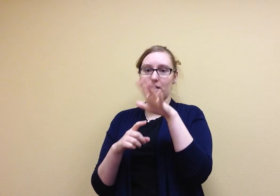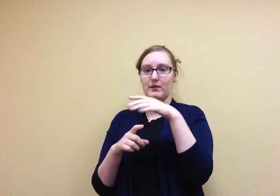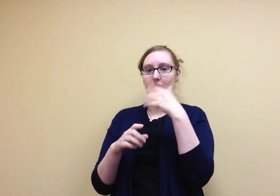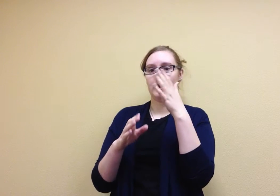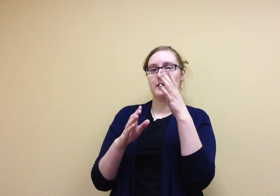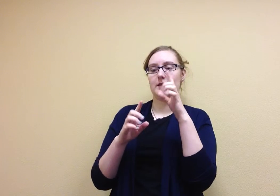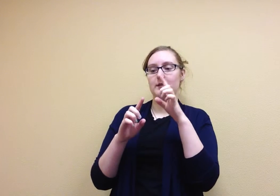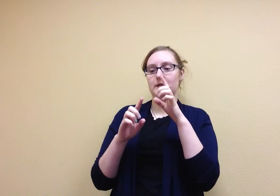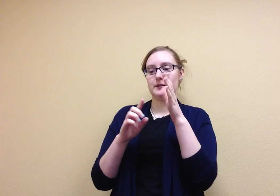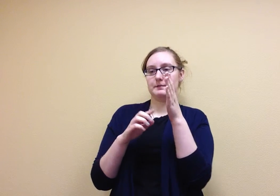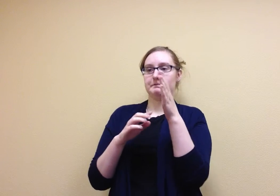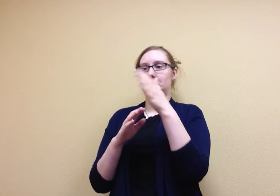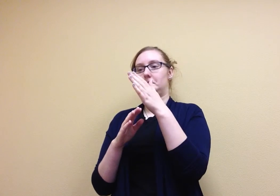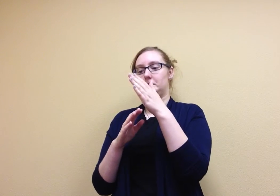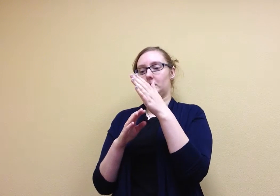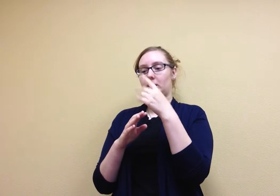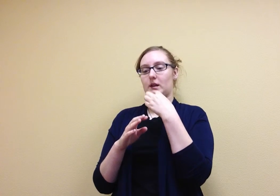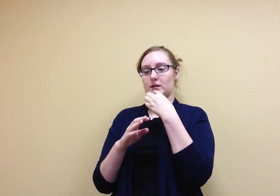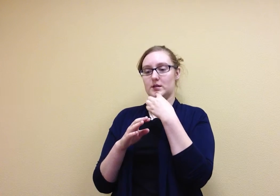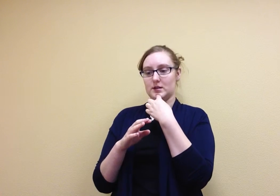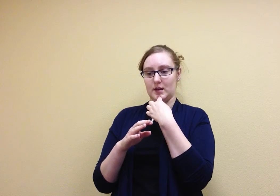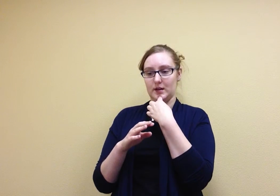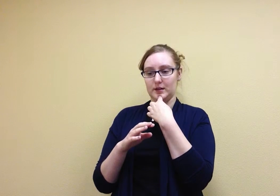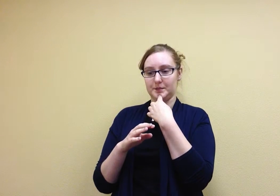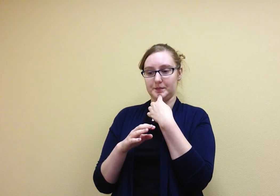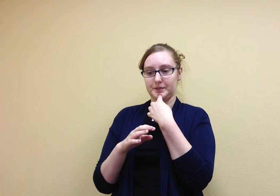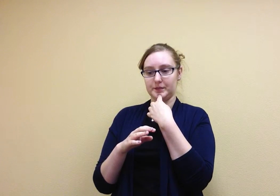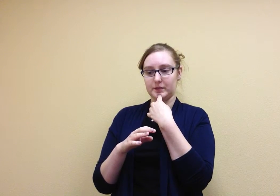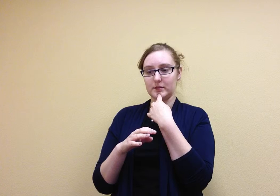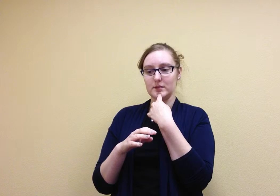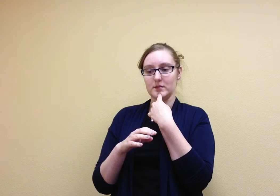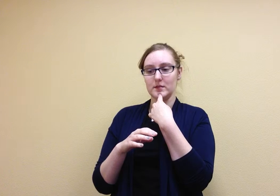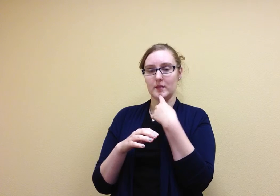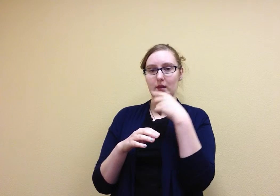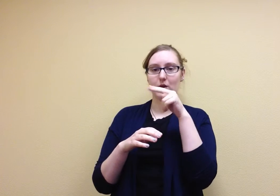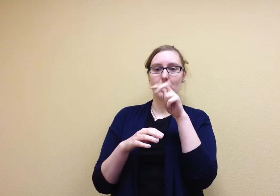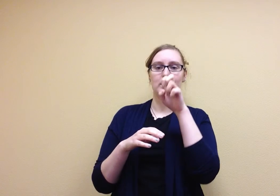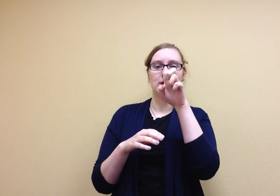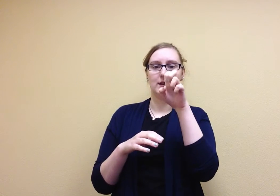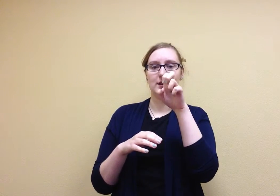let's say we're going northeast 45.